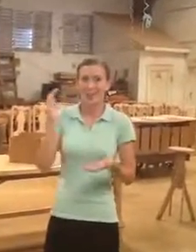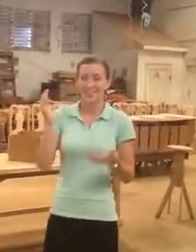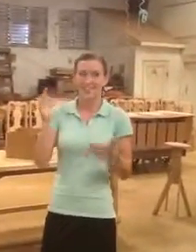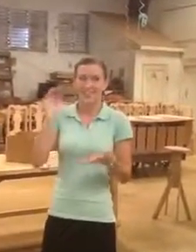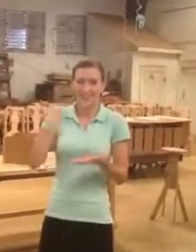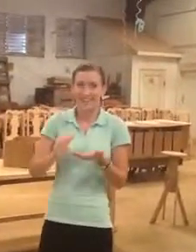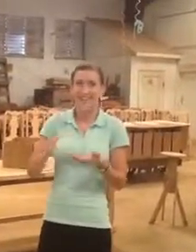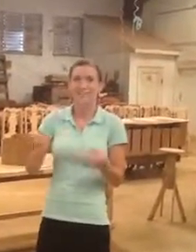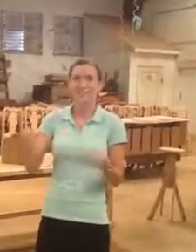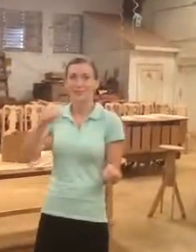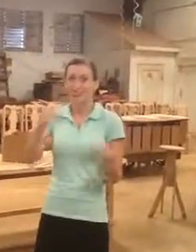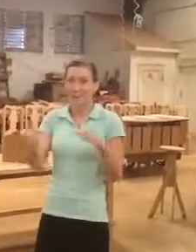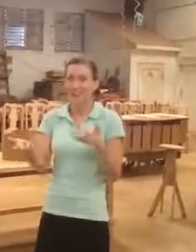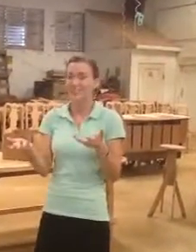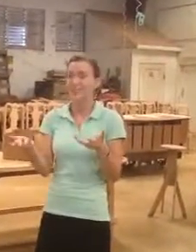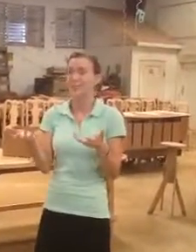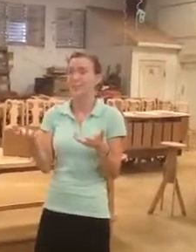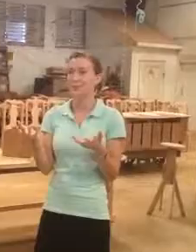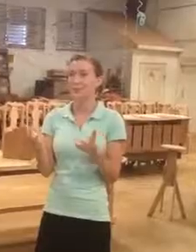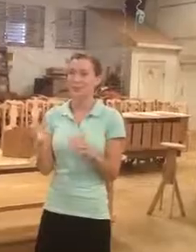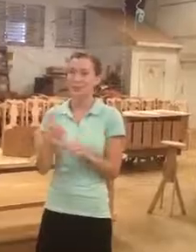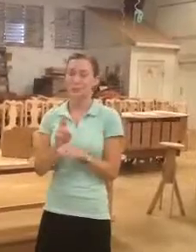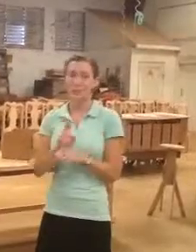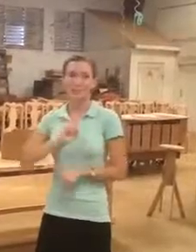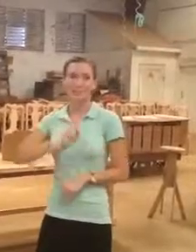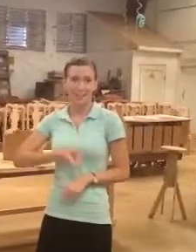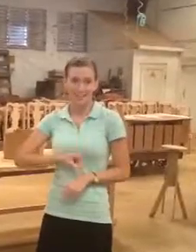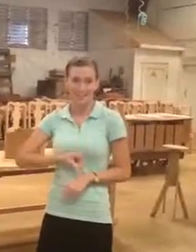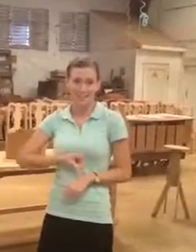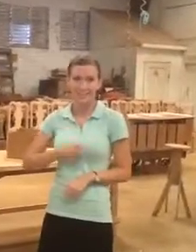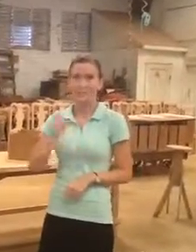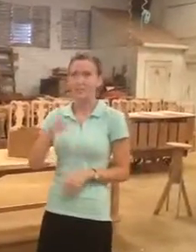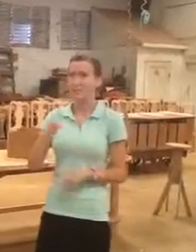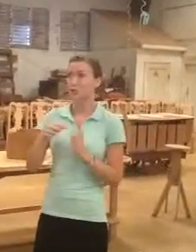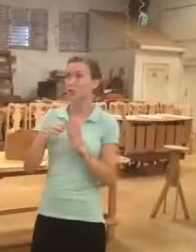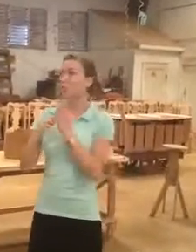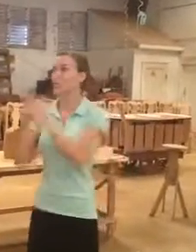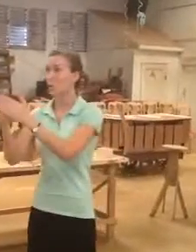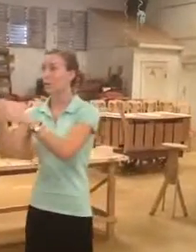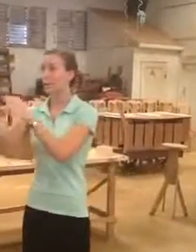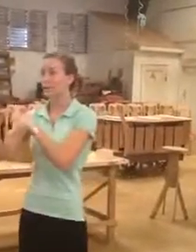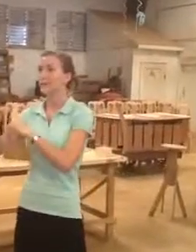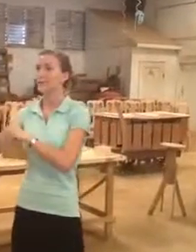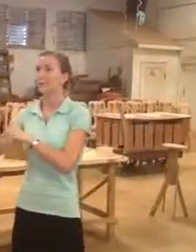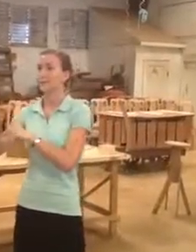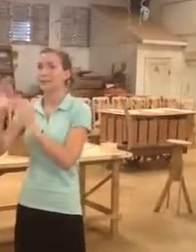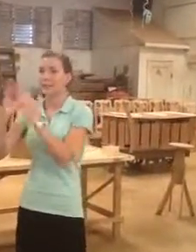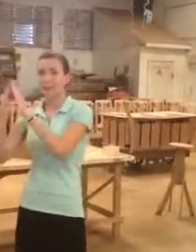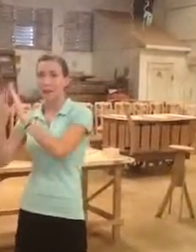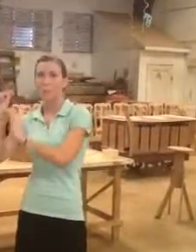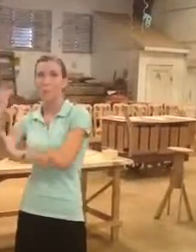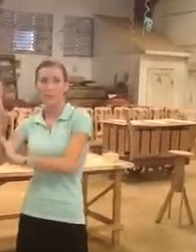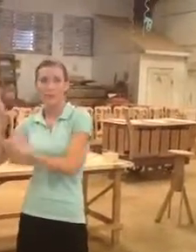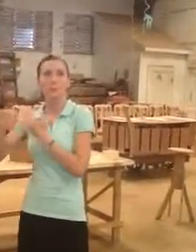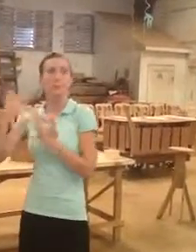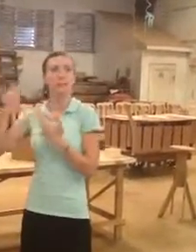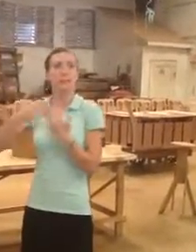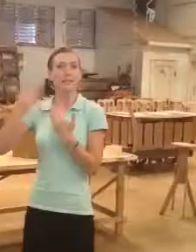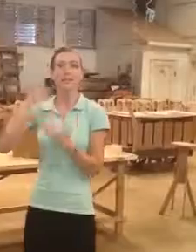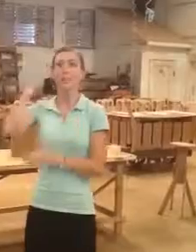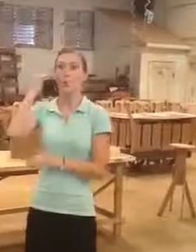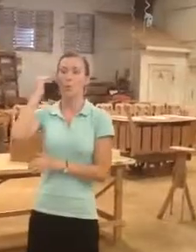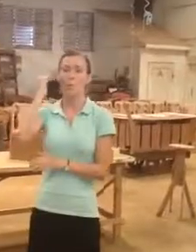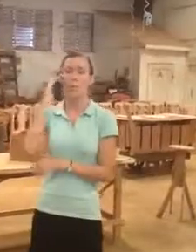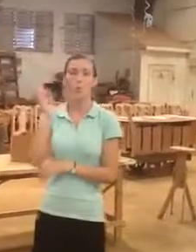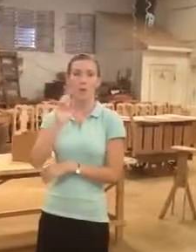take taxis, but they aren't out here. So if we can bring the name to the people will start coming out here because they know we're here. So that's kind of the